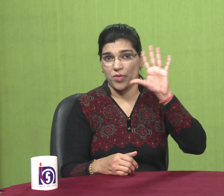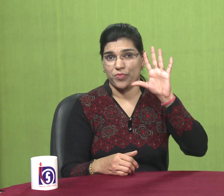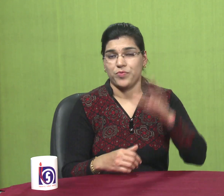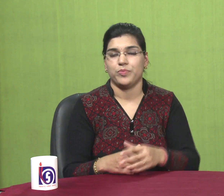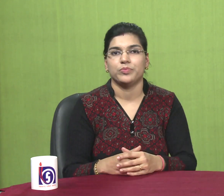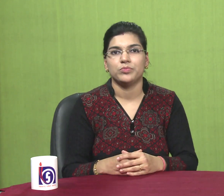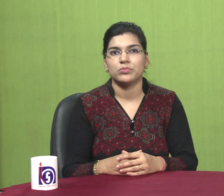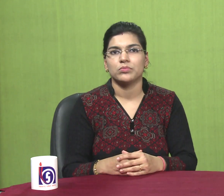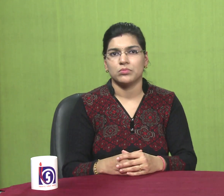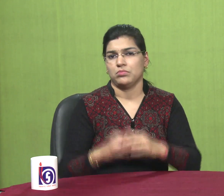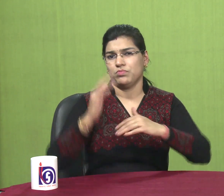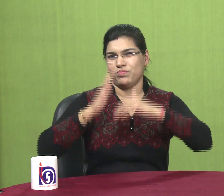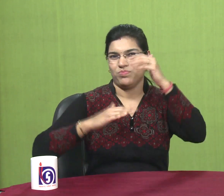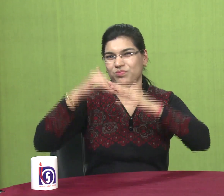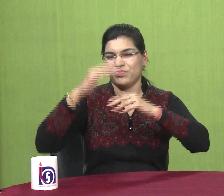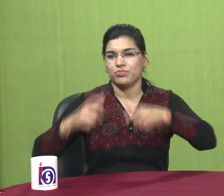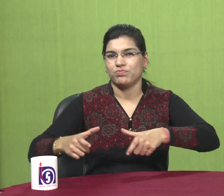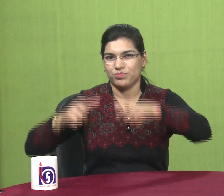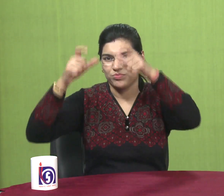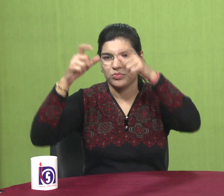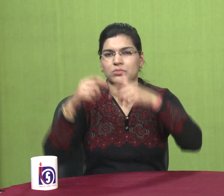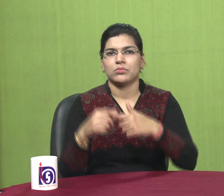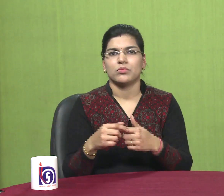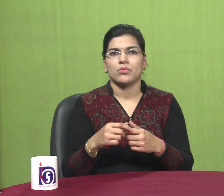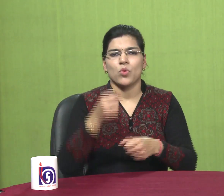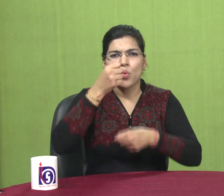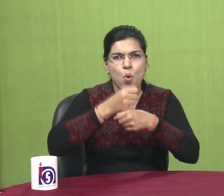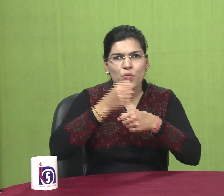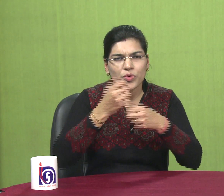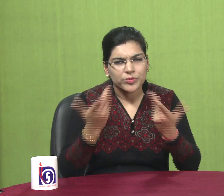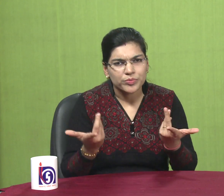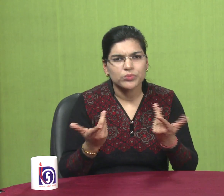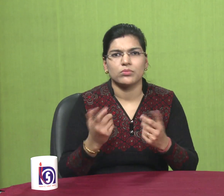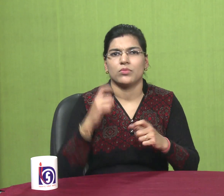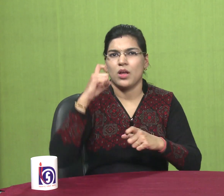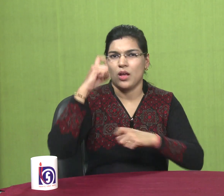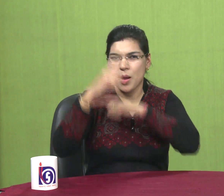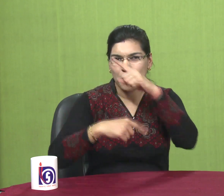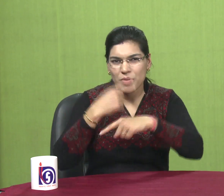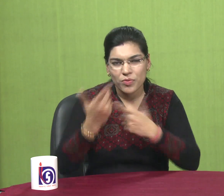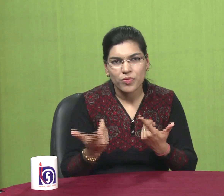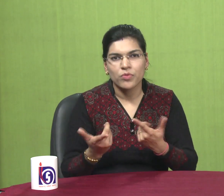Fifth is search databases of government,